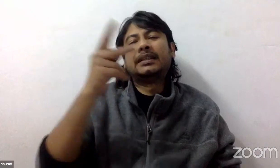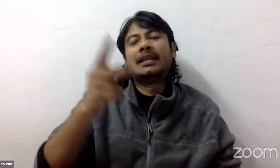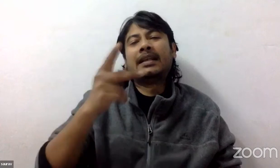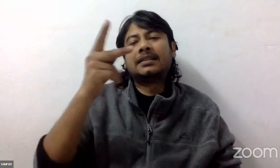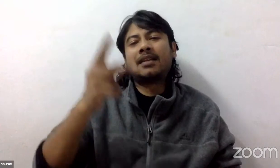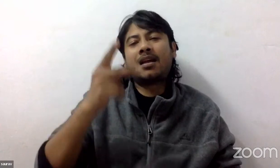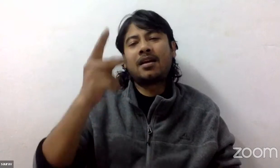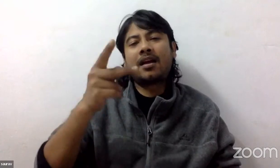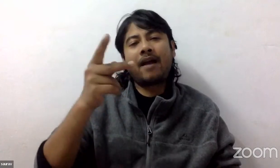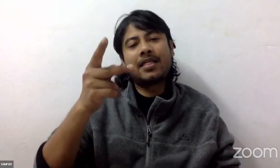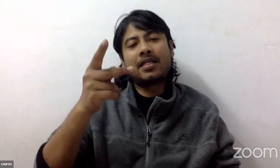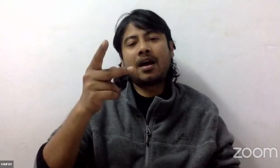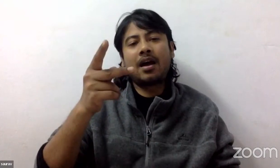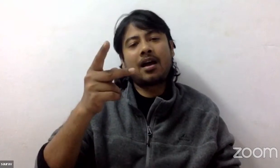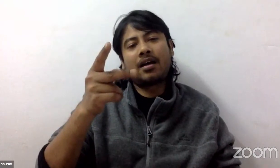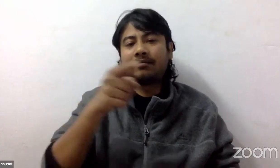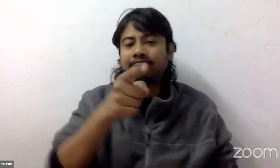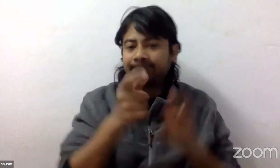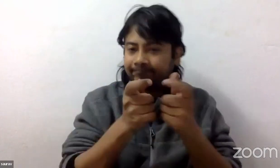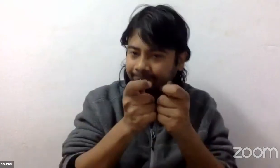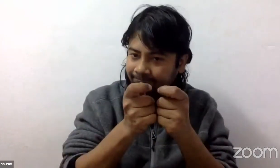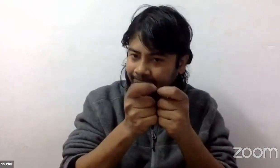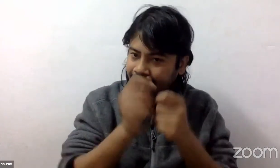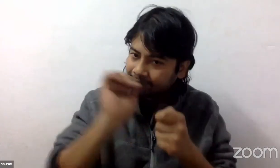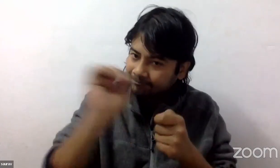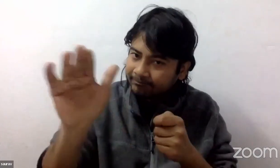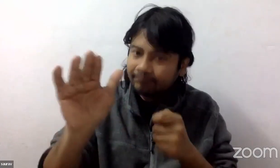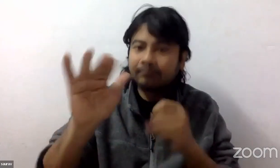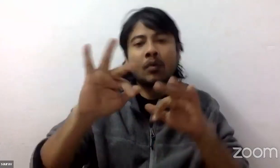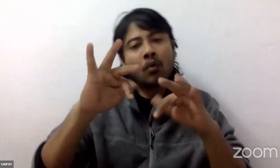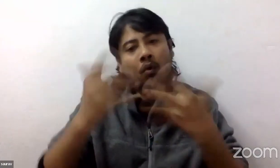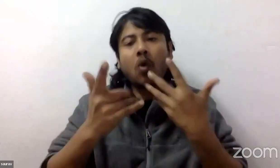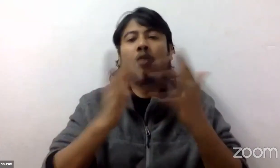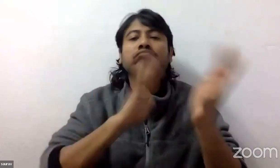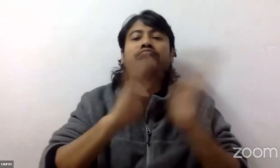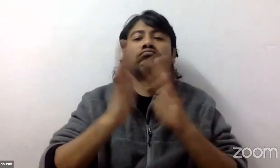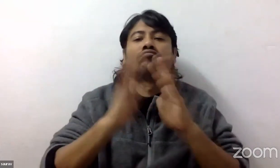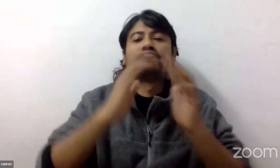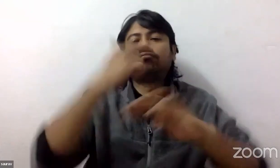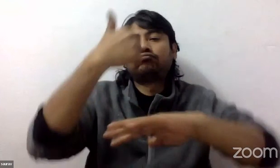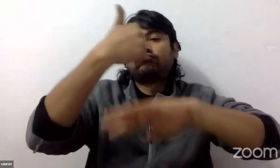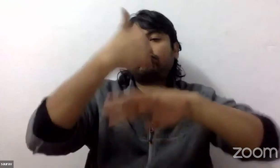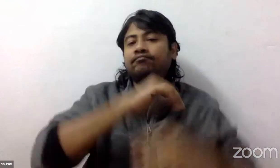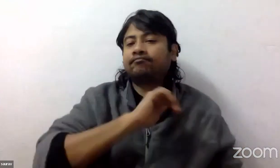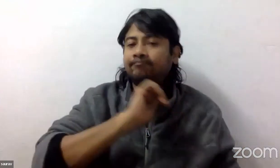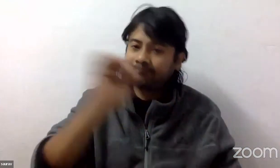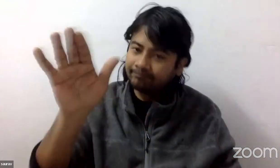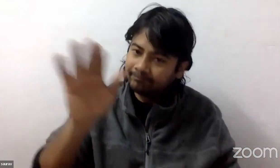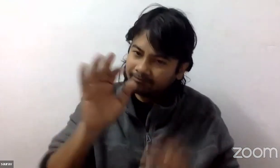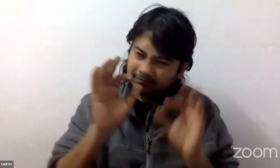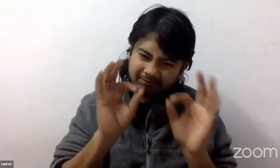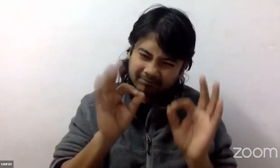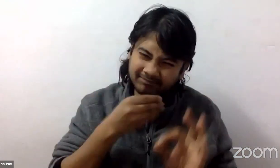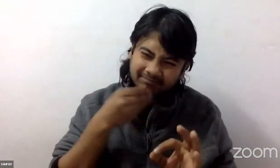session again on YouTube. And of course, we will send the PPT across. So I hope the session was